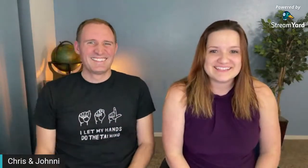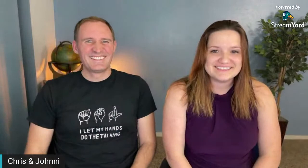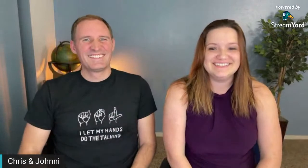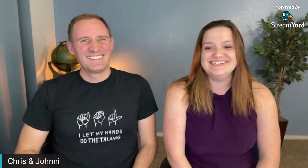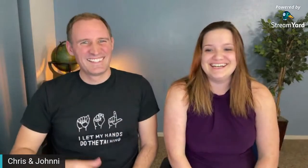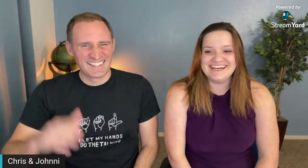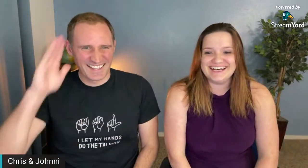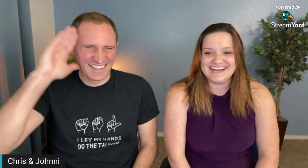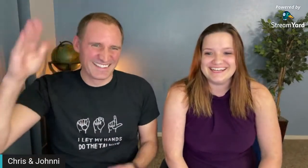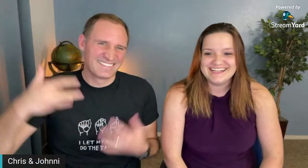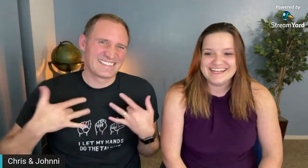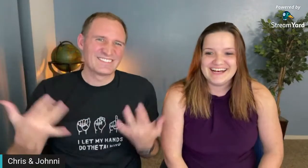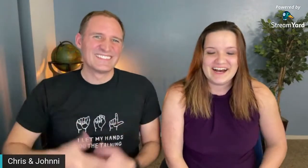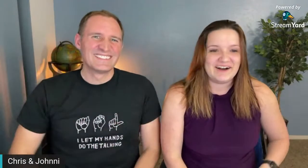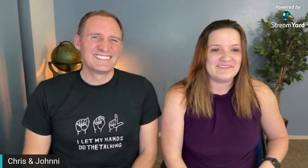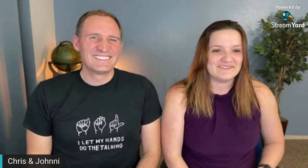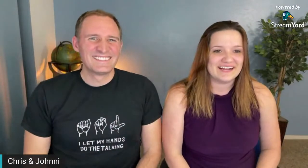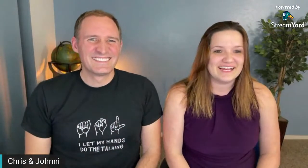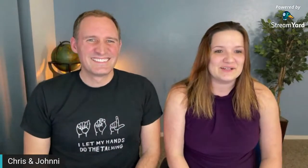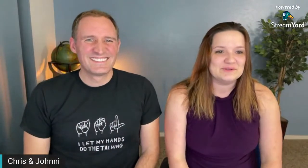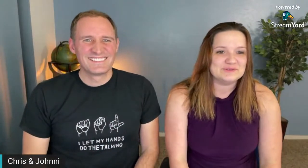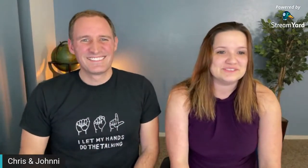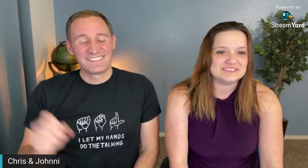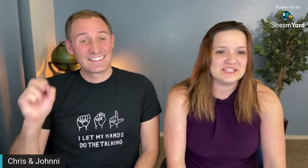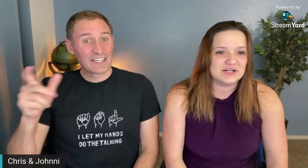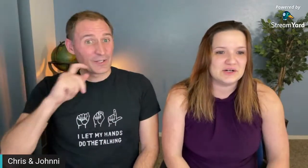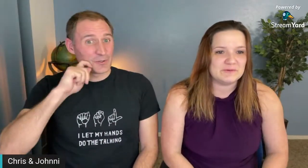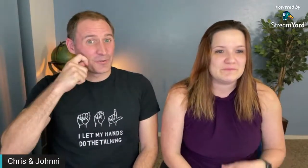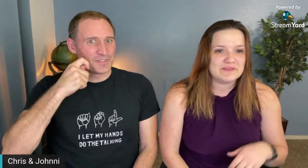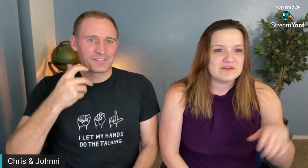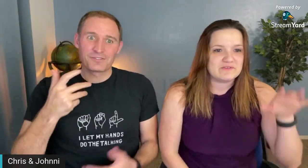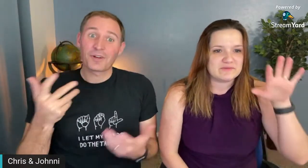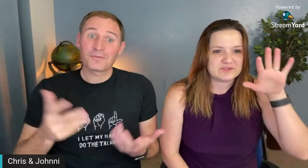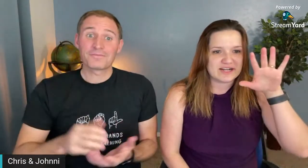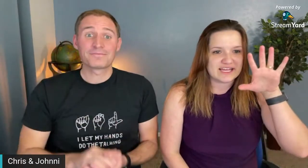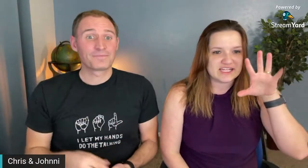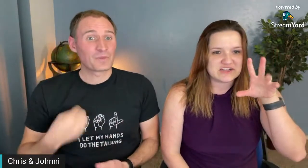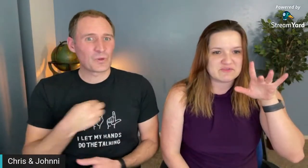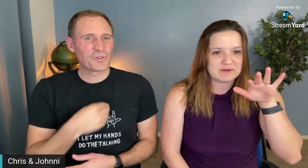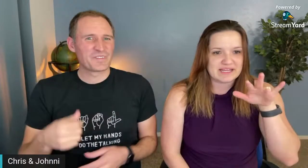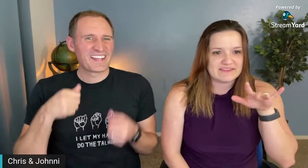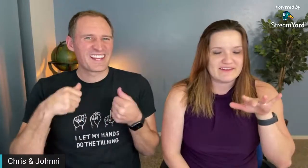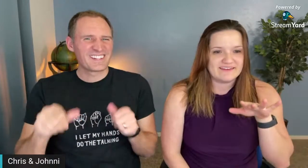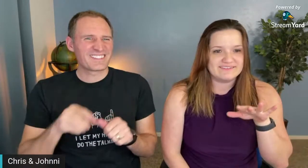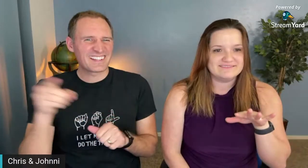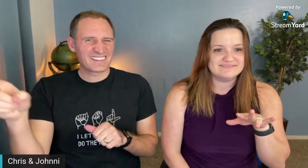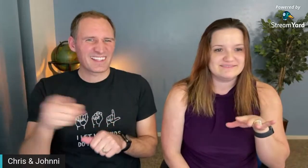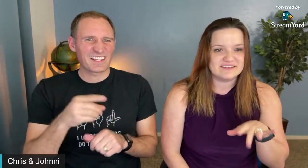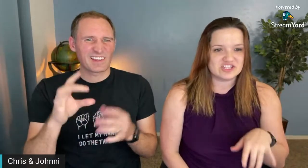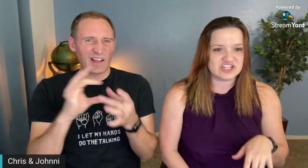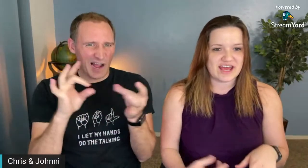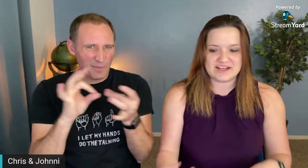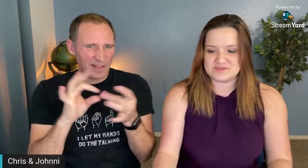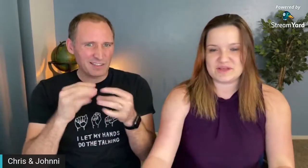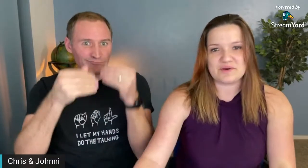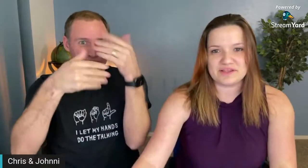guys. All right, cool. So we've been trying to catch everybody in the chat as we go